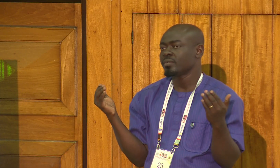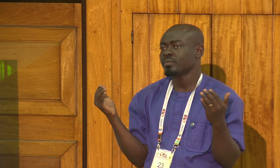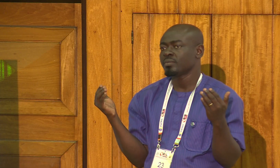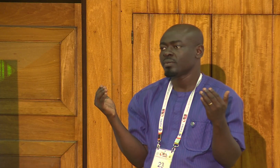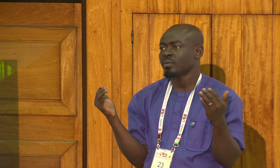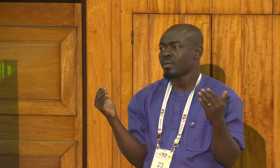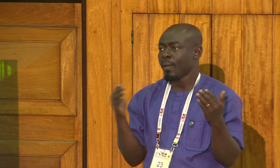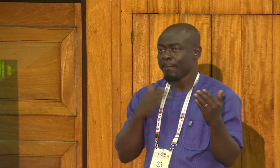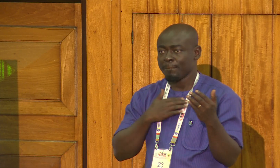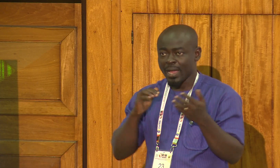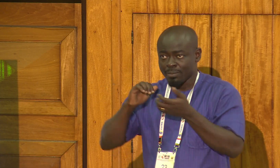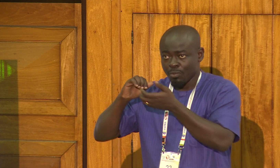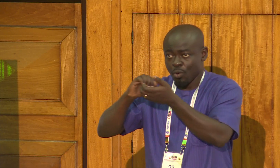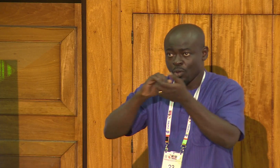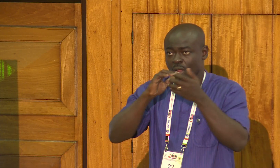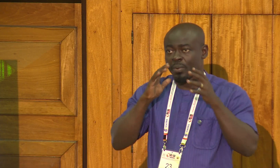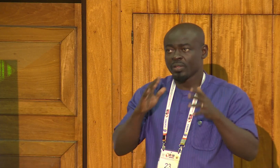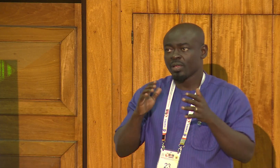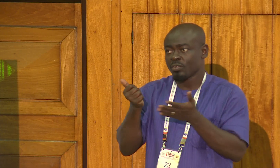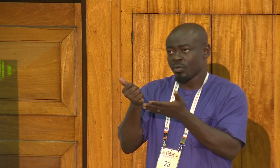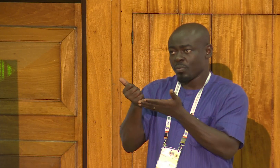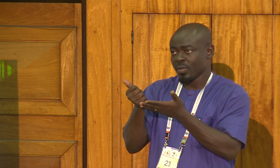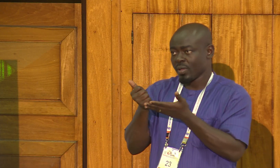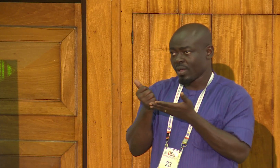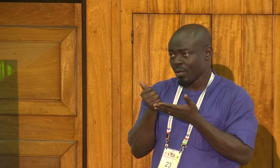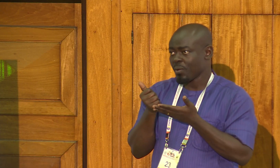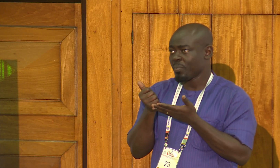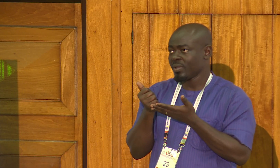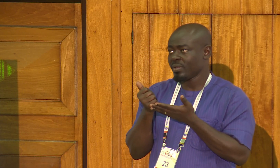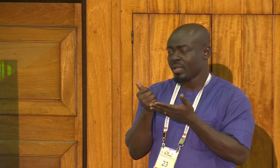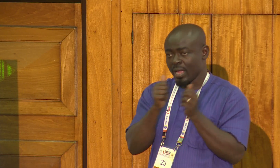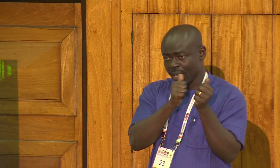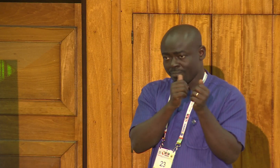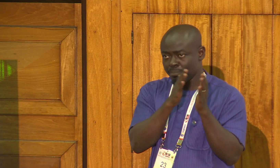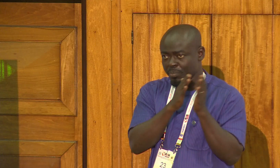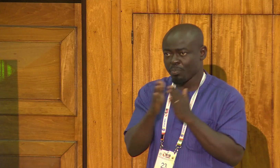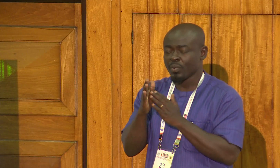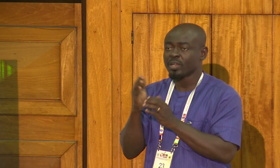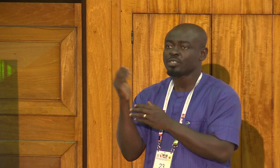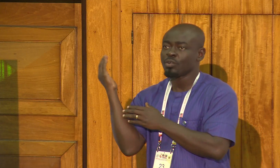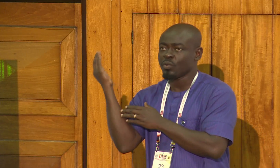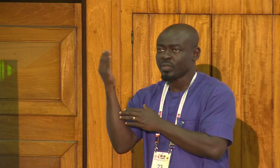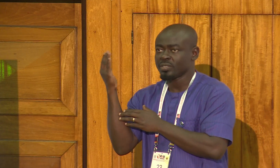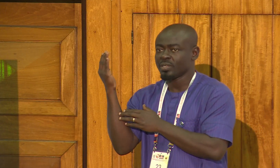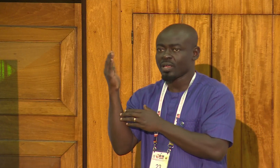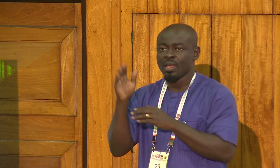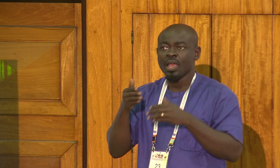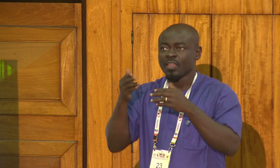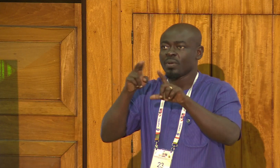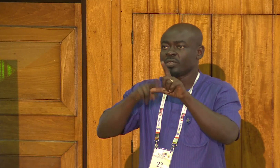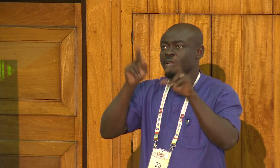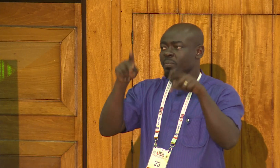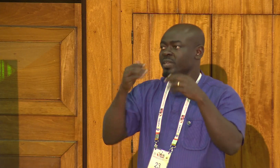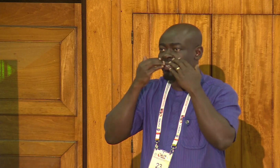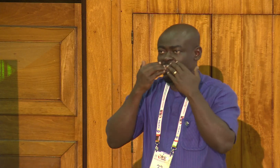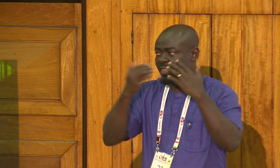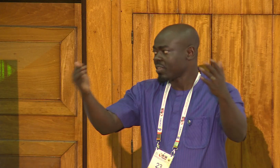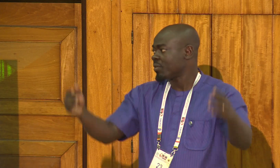my collaborators who have been helpful in the preparation of these slides, and I'll hand over back to the chair. Thank